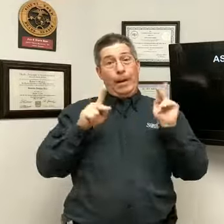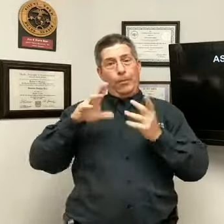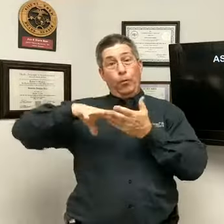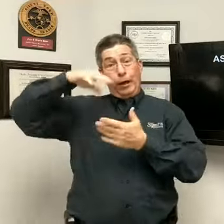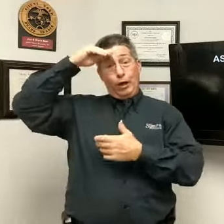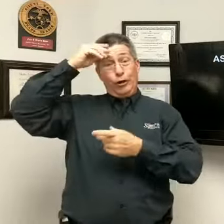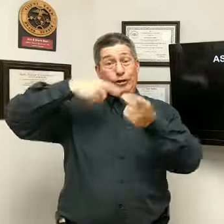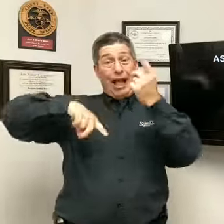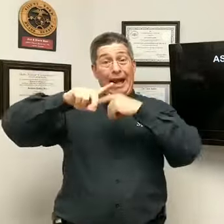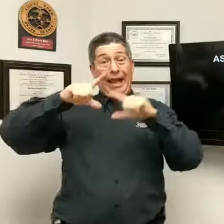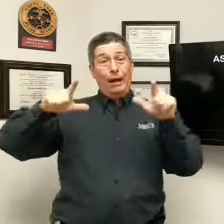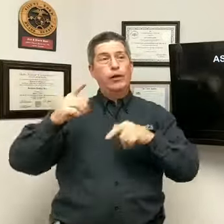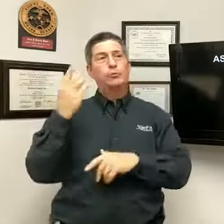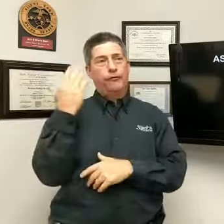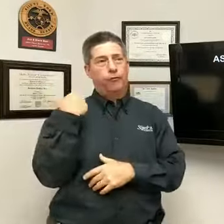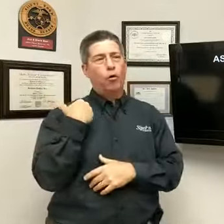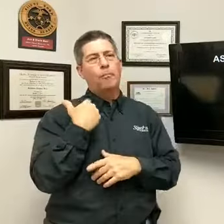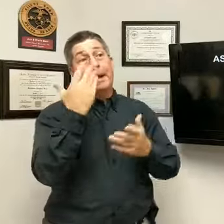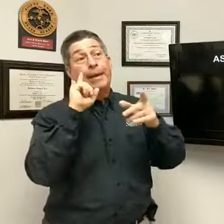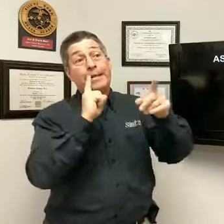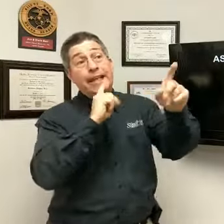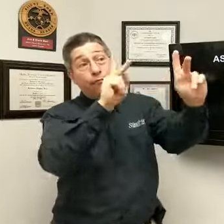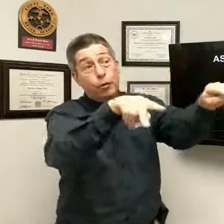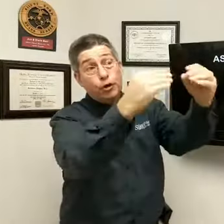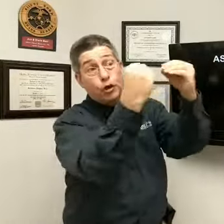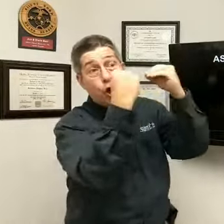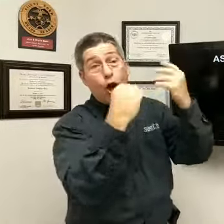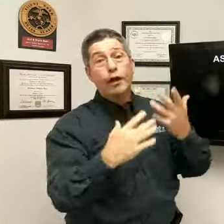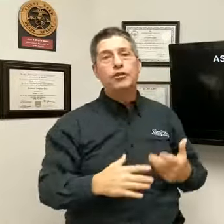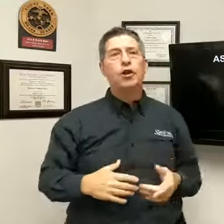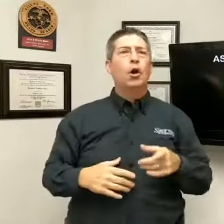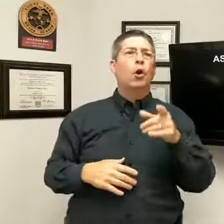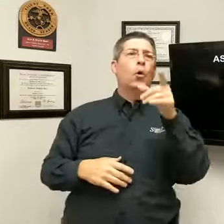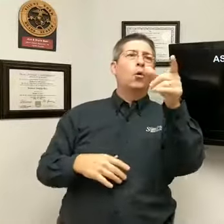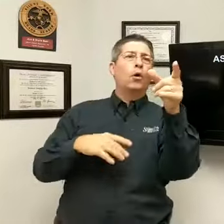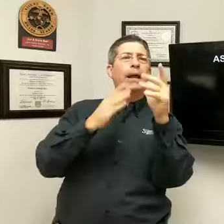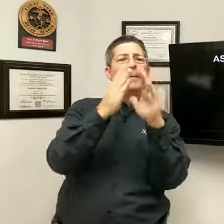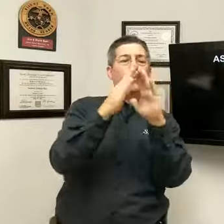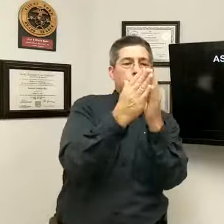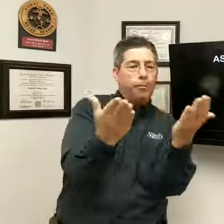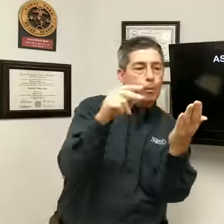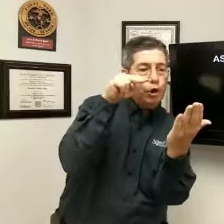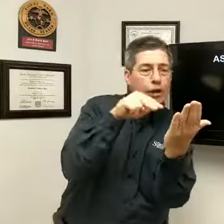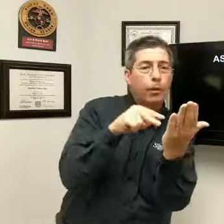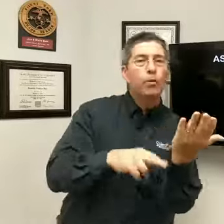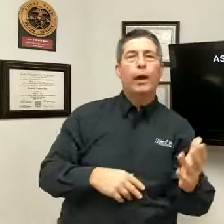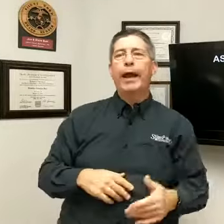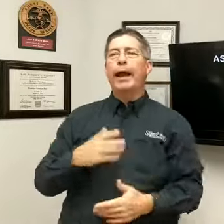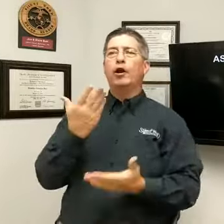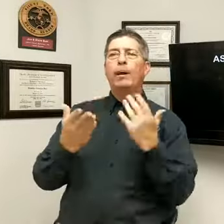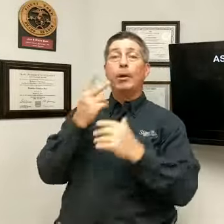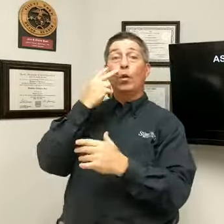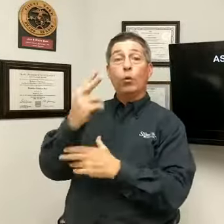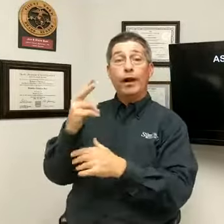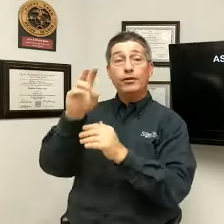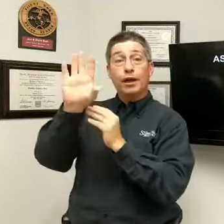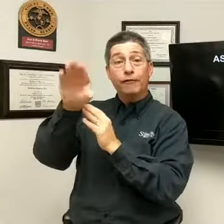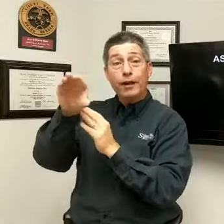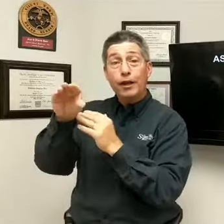we learned sign language before. Maybe a deaf person taught us, or maybe it was a book that we read, or maybe we watched a